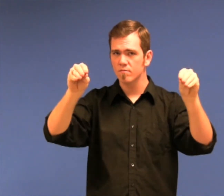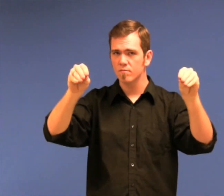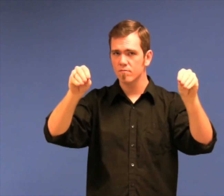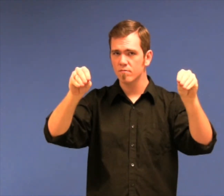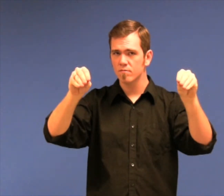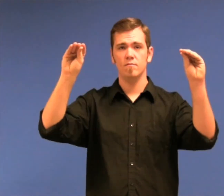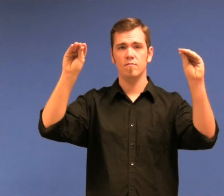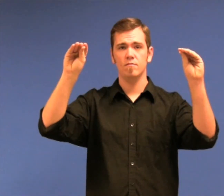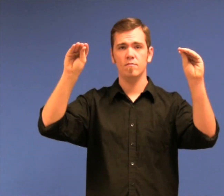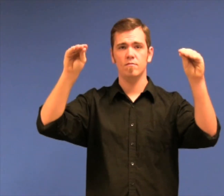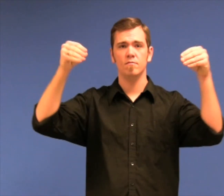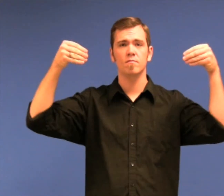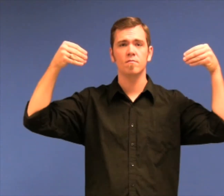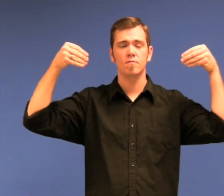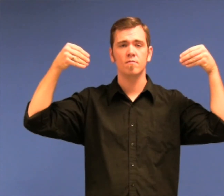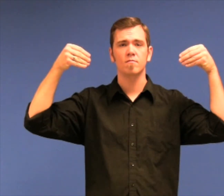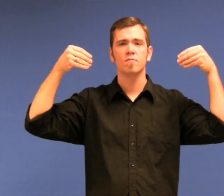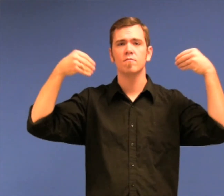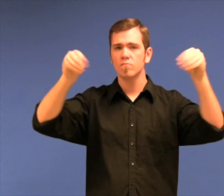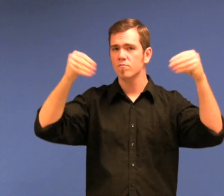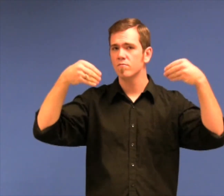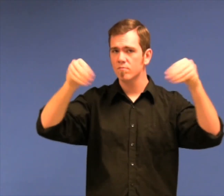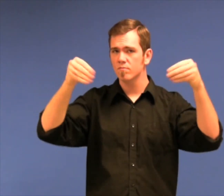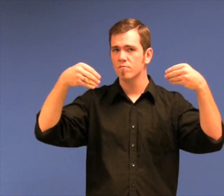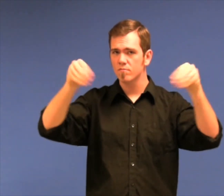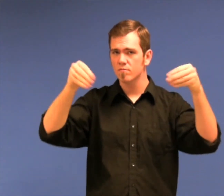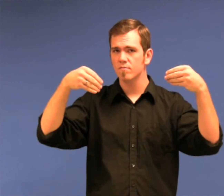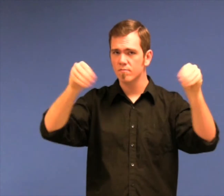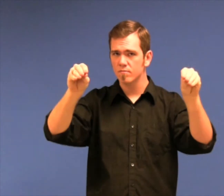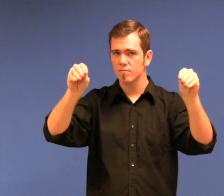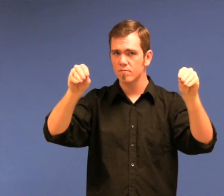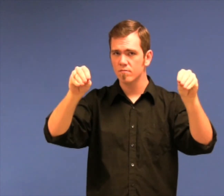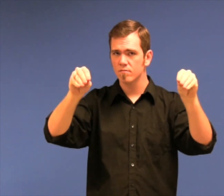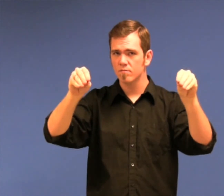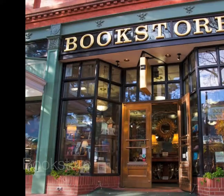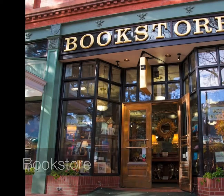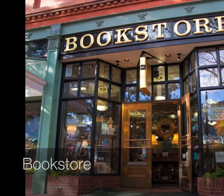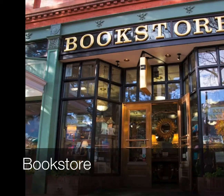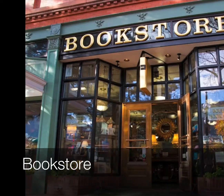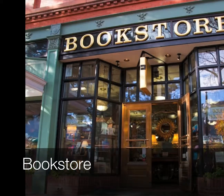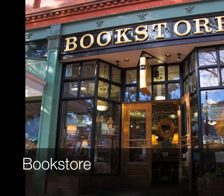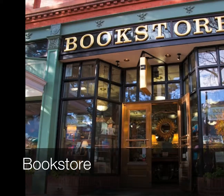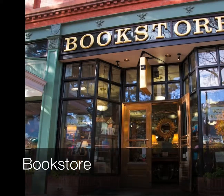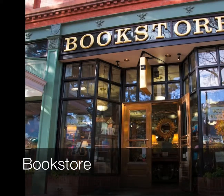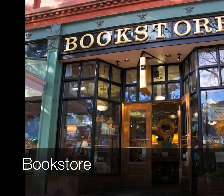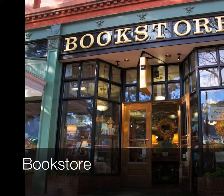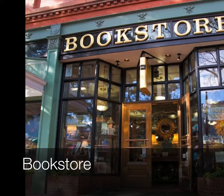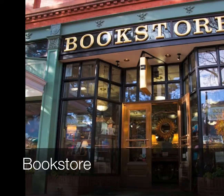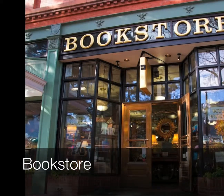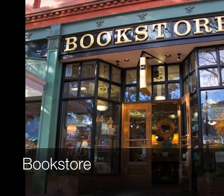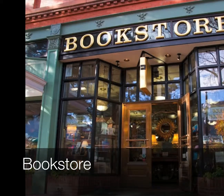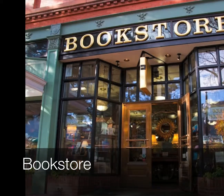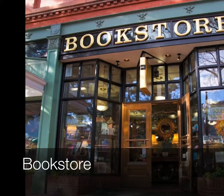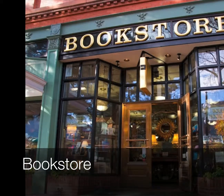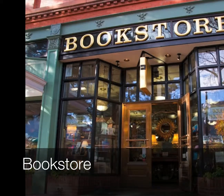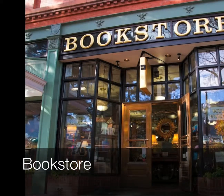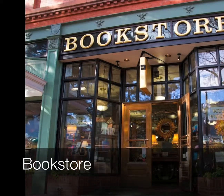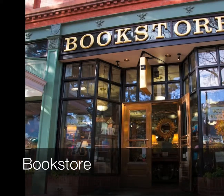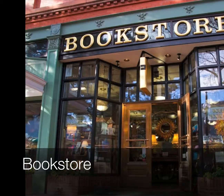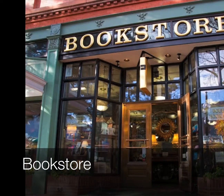hands. Store or sell. The sign for bookstore, you're just going to